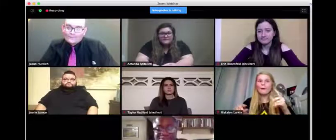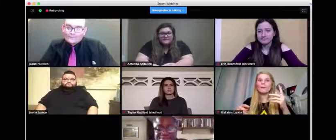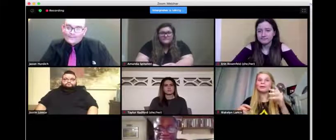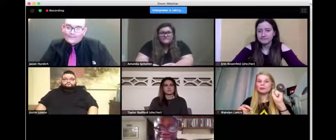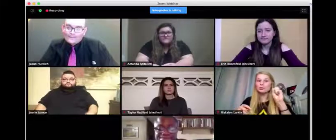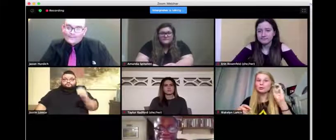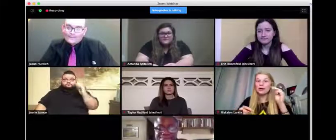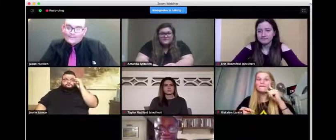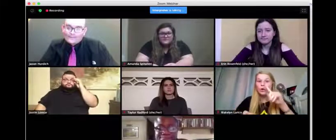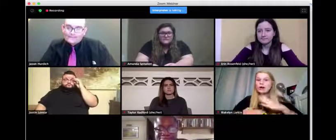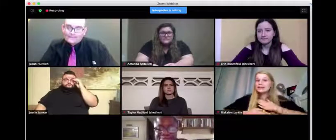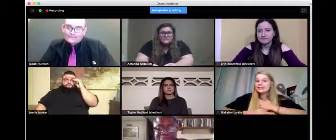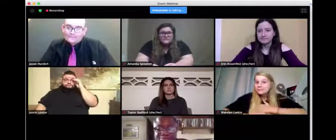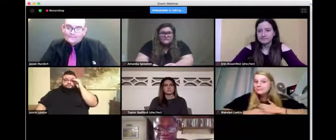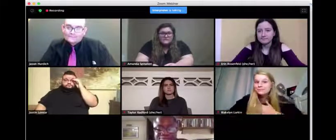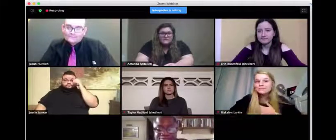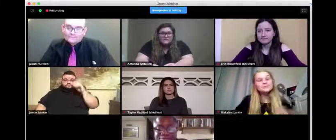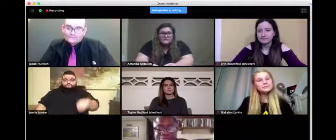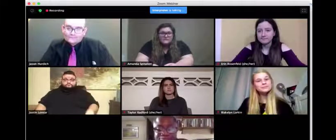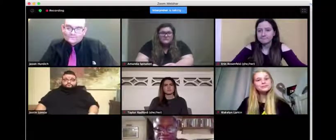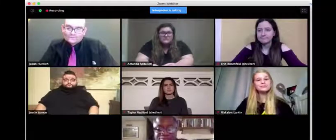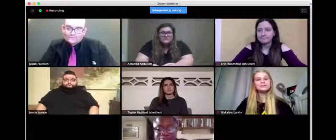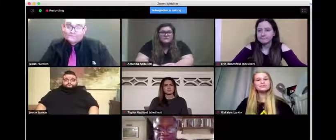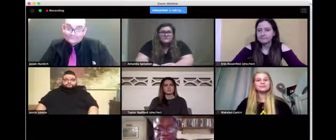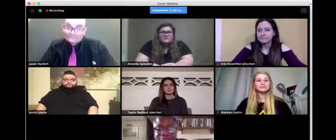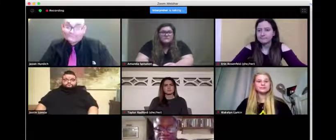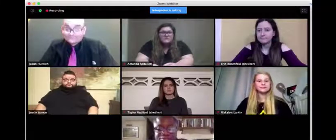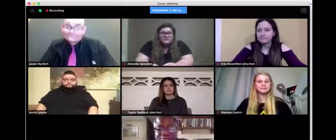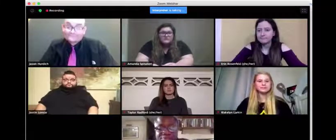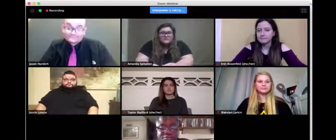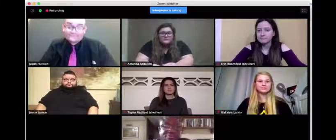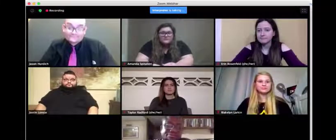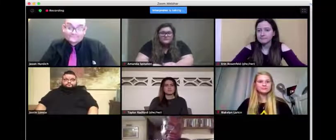for recreation. So be yourself completely.